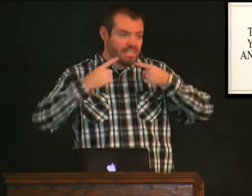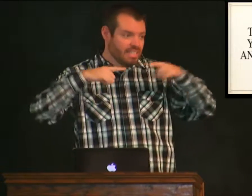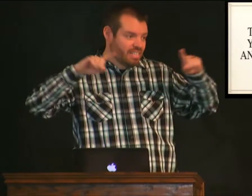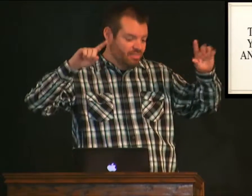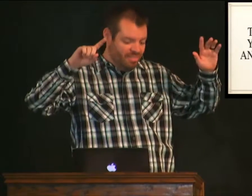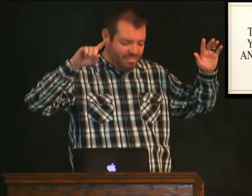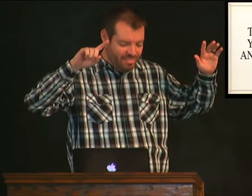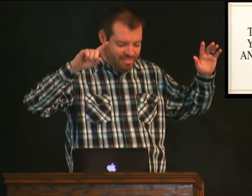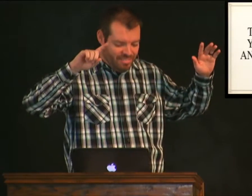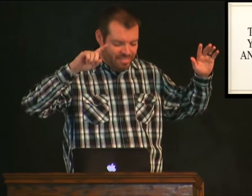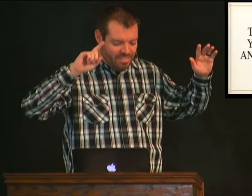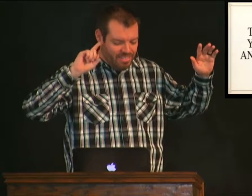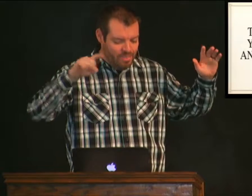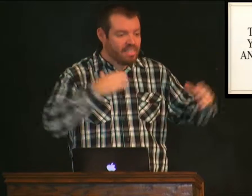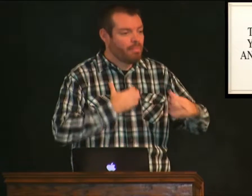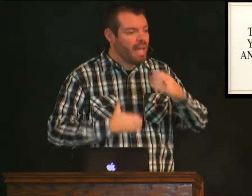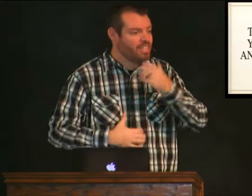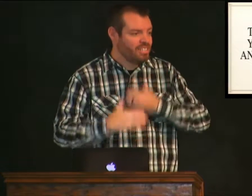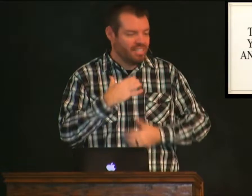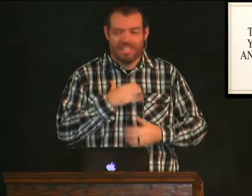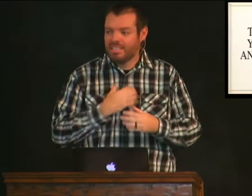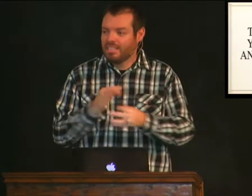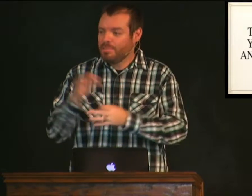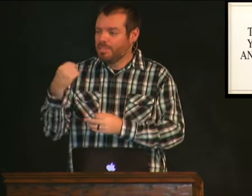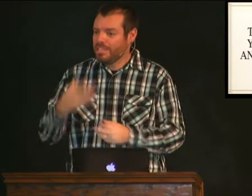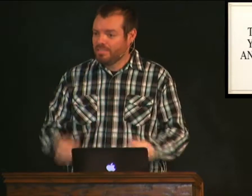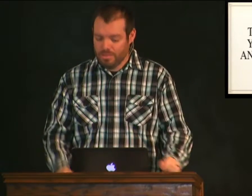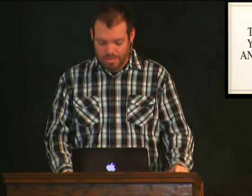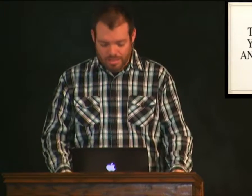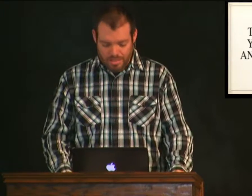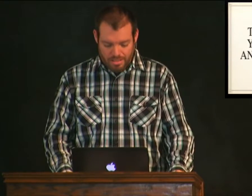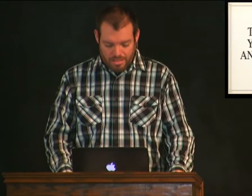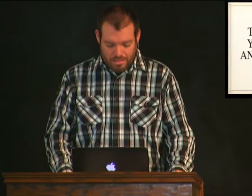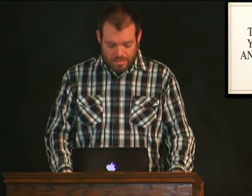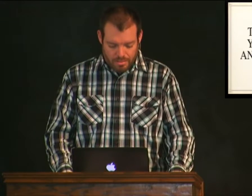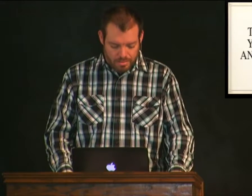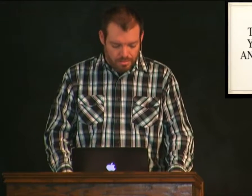to be successful. You need the passion the Spirit gives you.